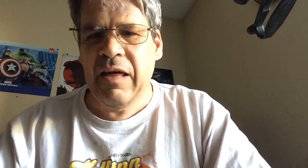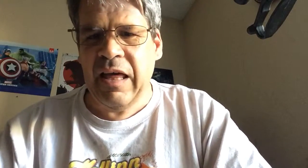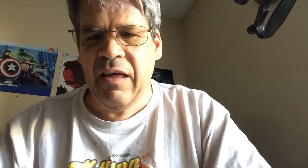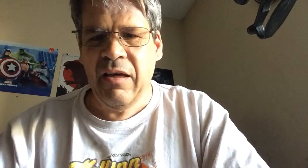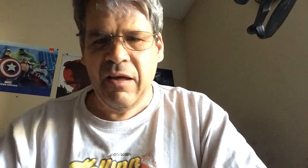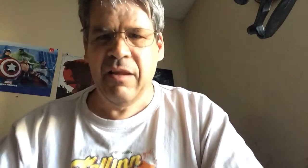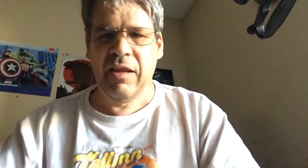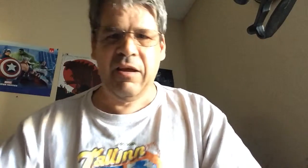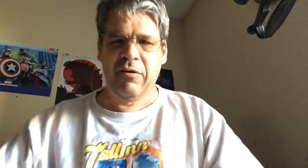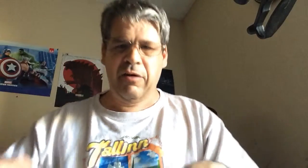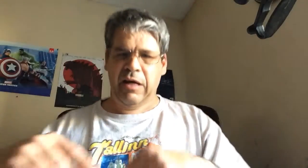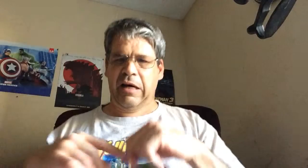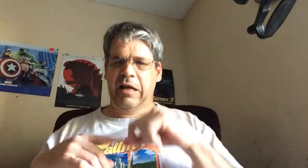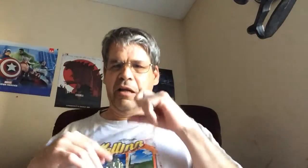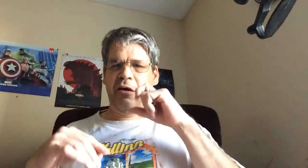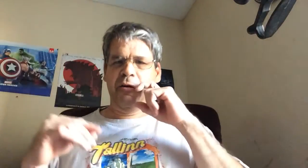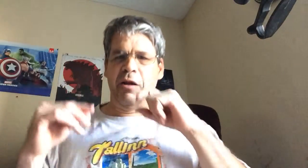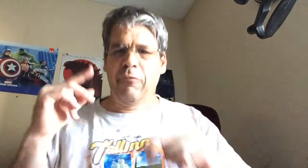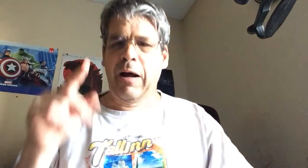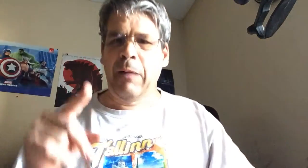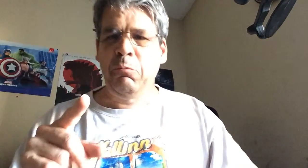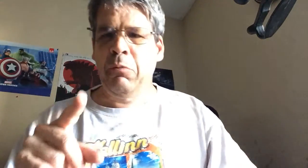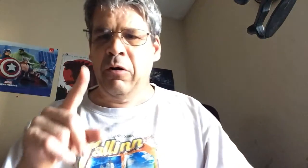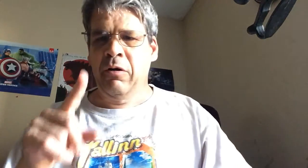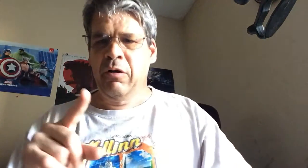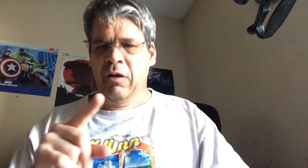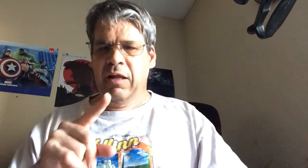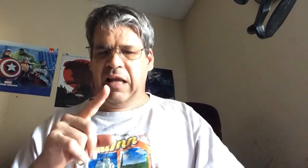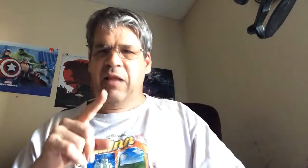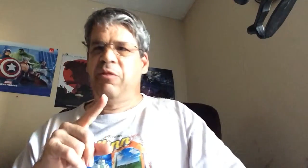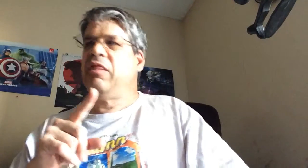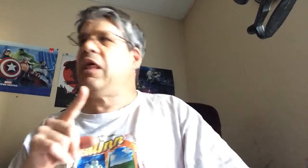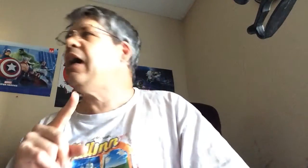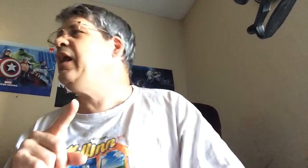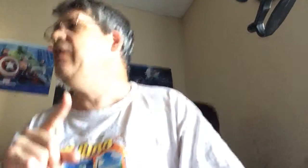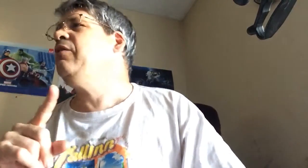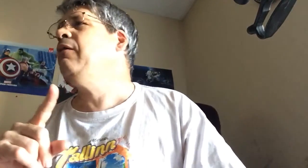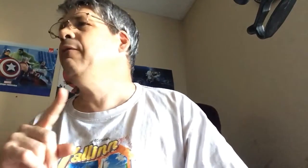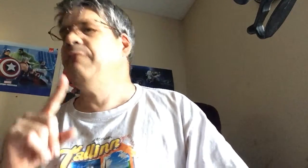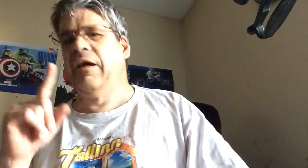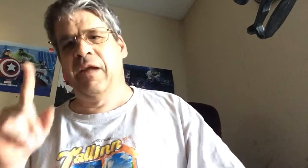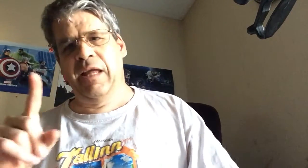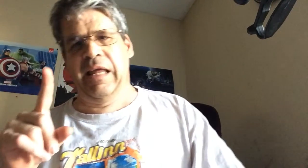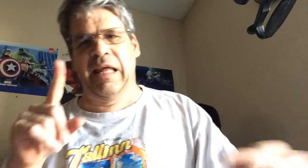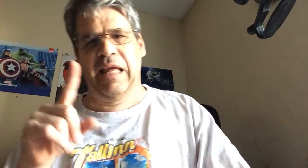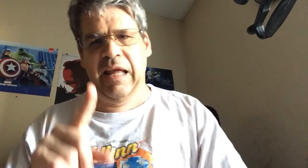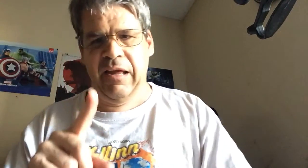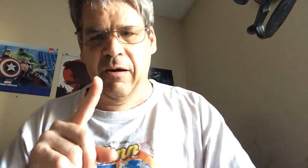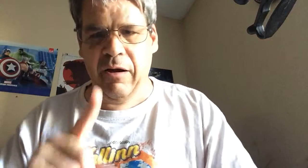Okay? So, I'll show you one more sunlight, very easy.